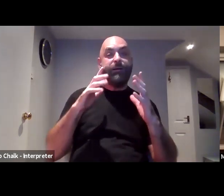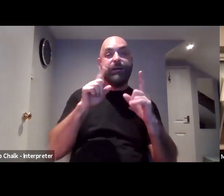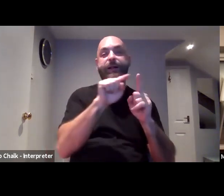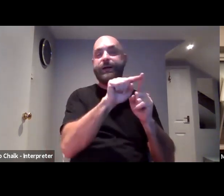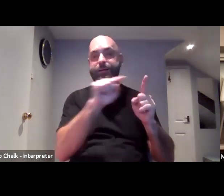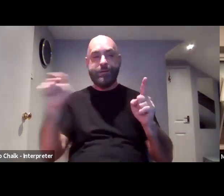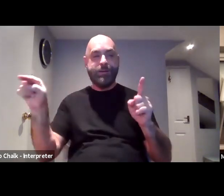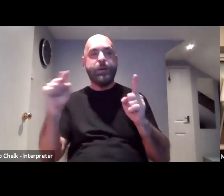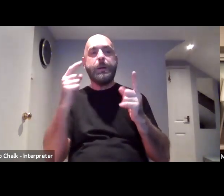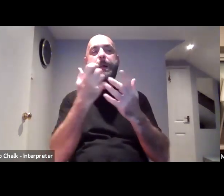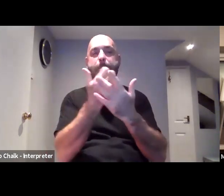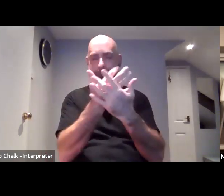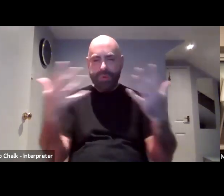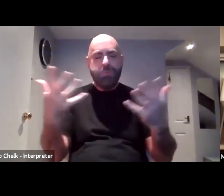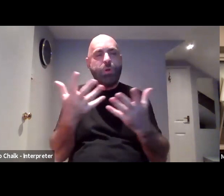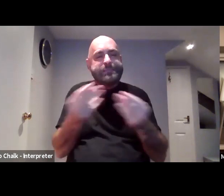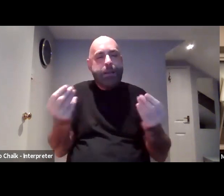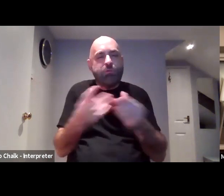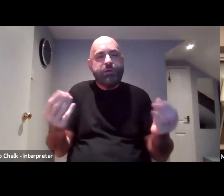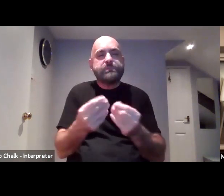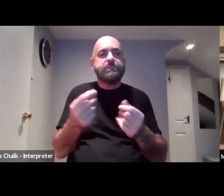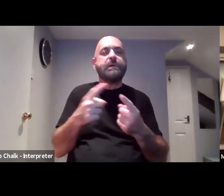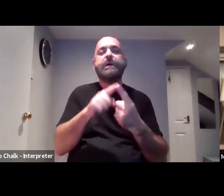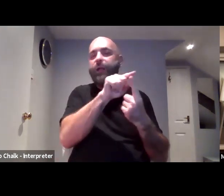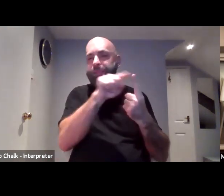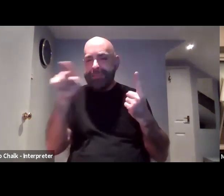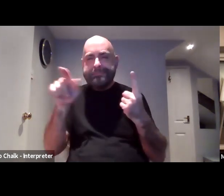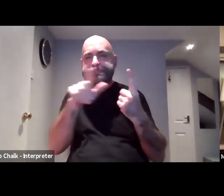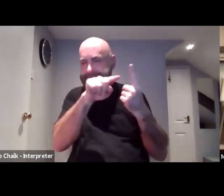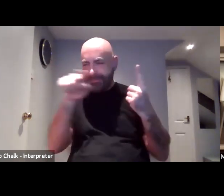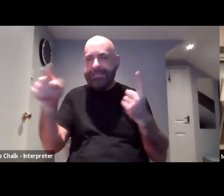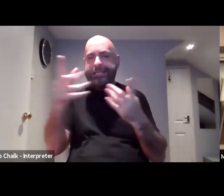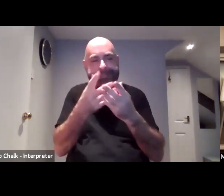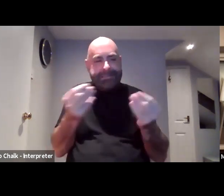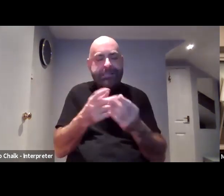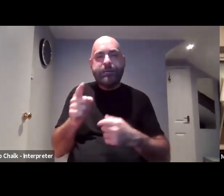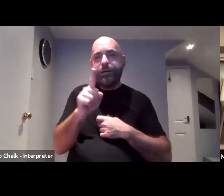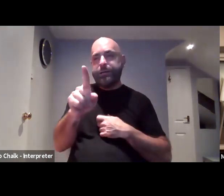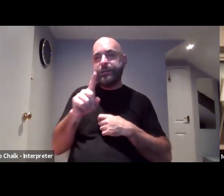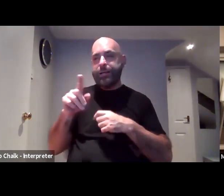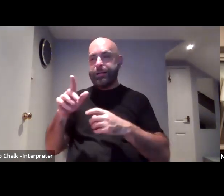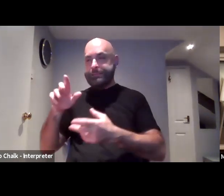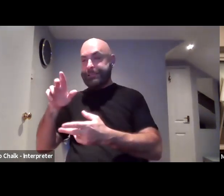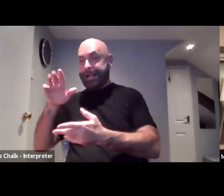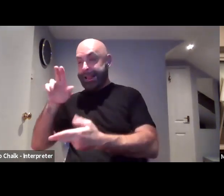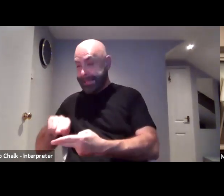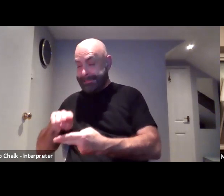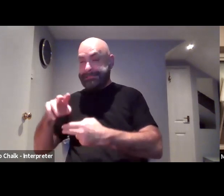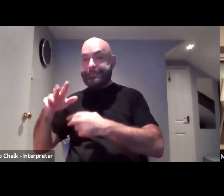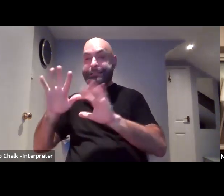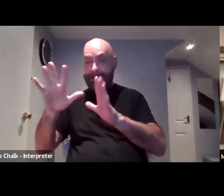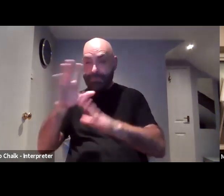of multiple deprivation. So these are deciles of the distribution, the least deprived 10%, the most